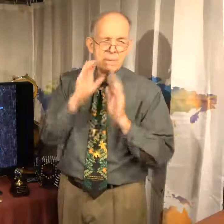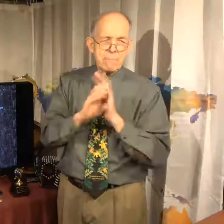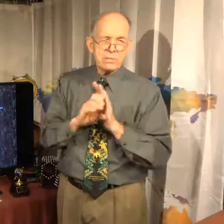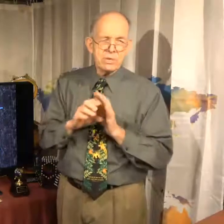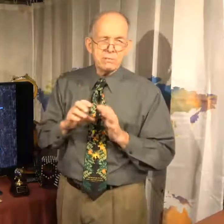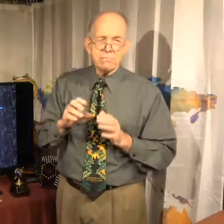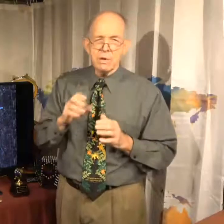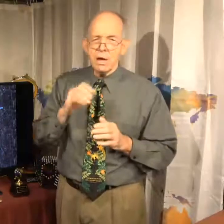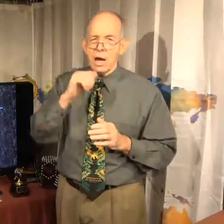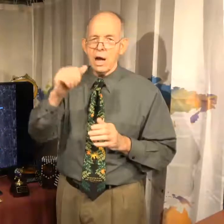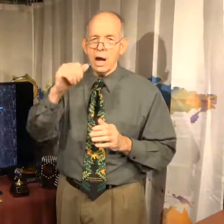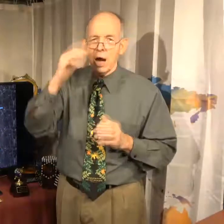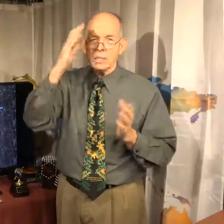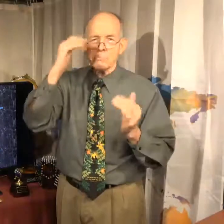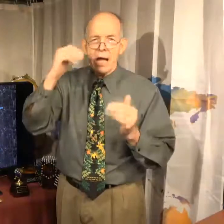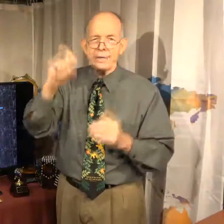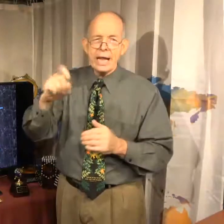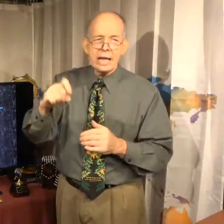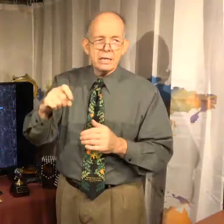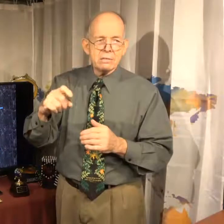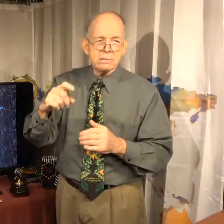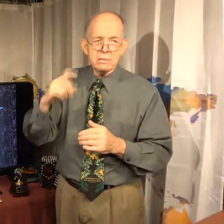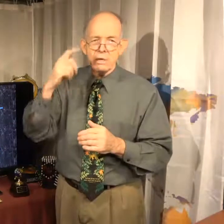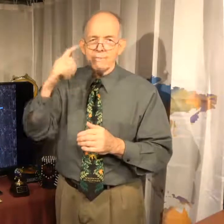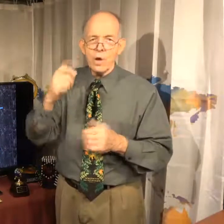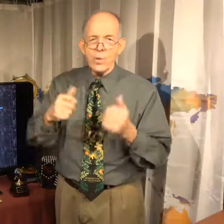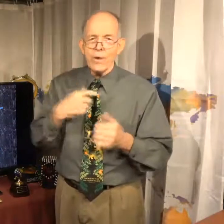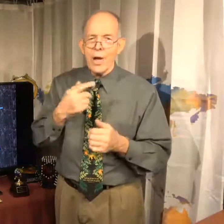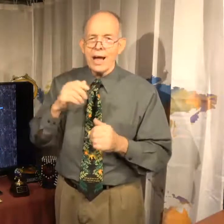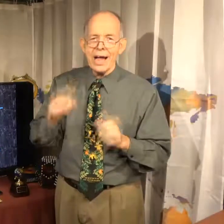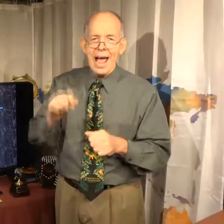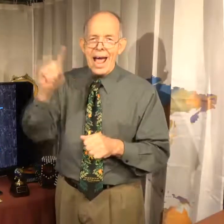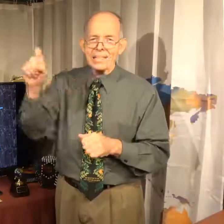which is a spat name, but we can ask